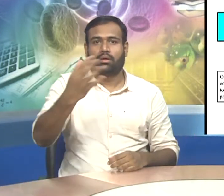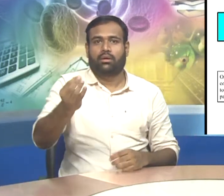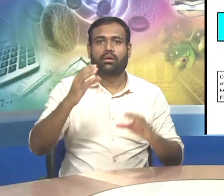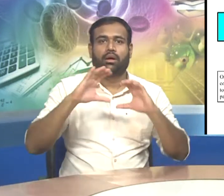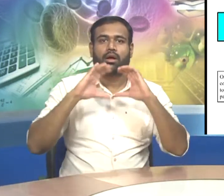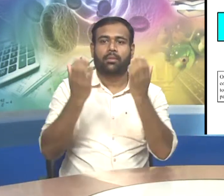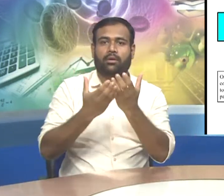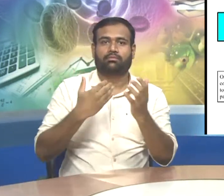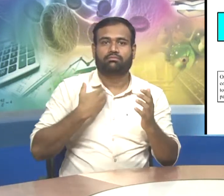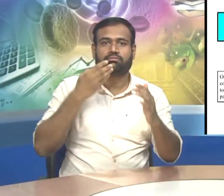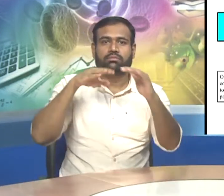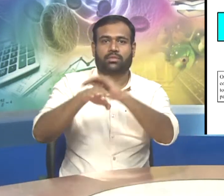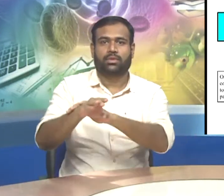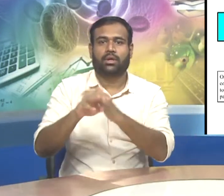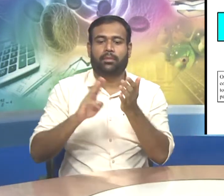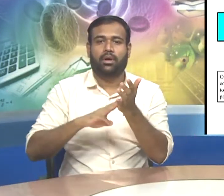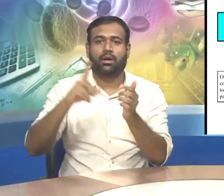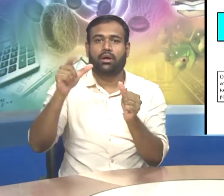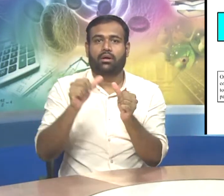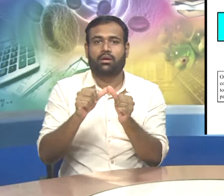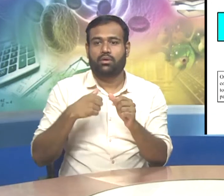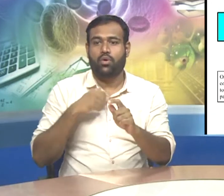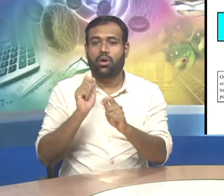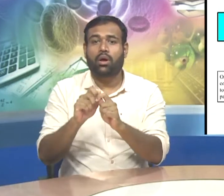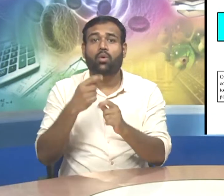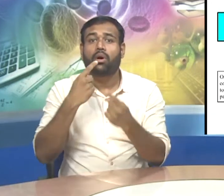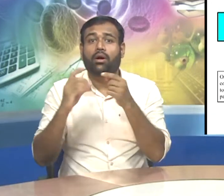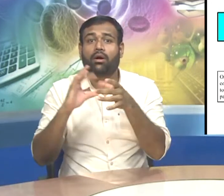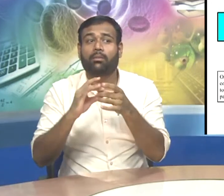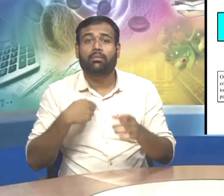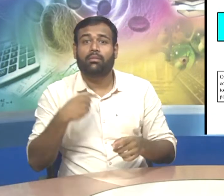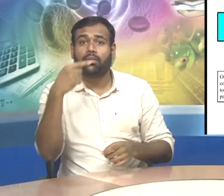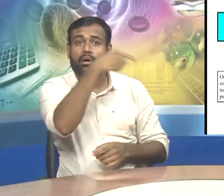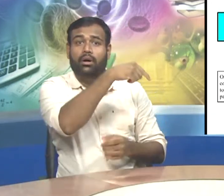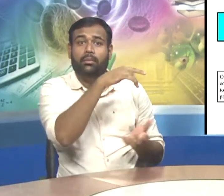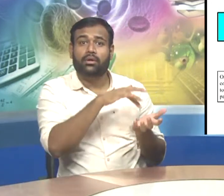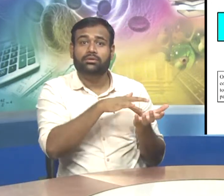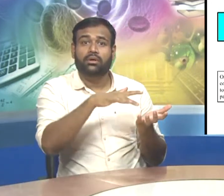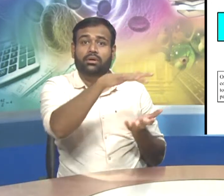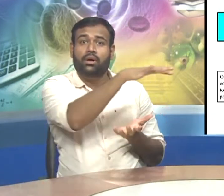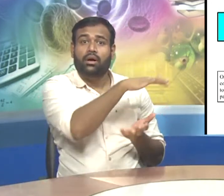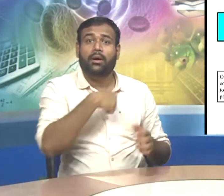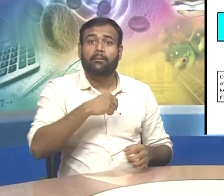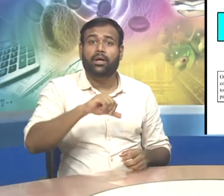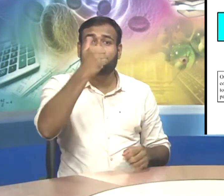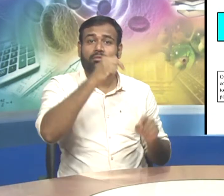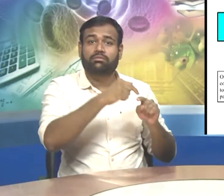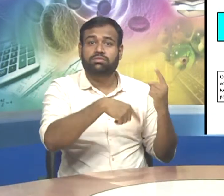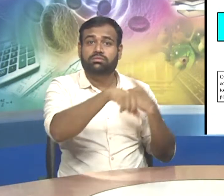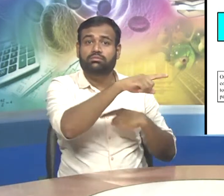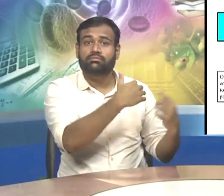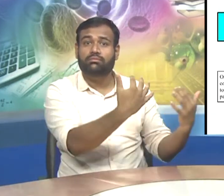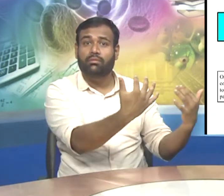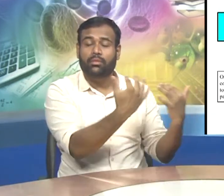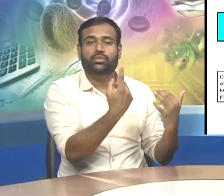other hand, single member constituencies means from each constituency the people elect one representative